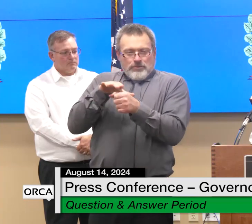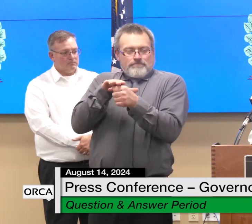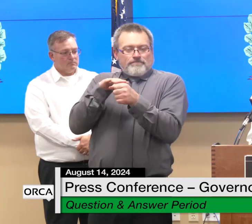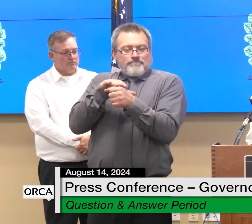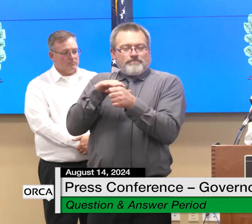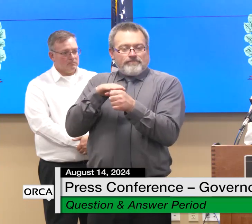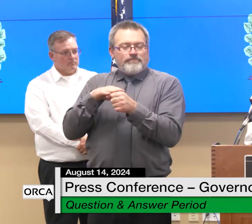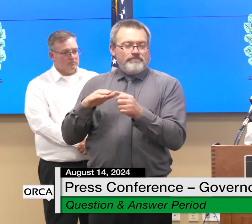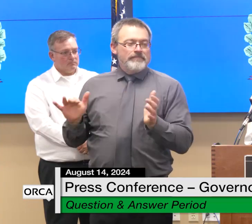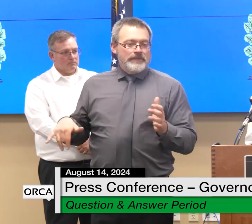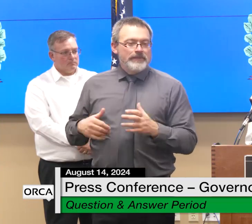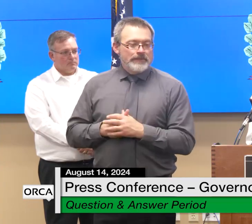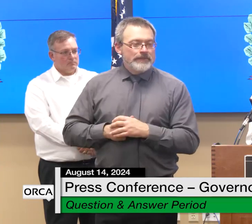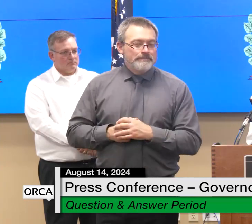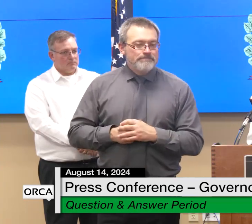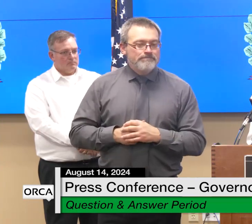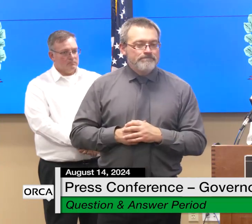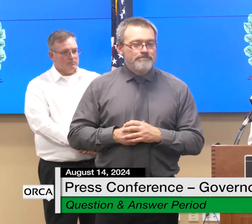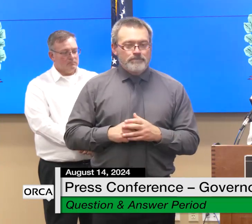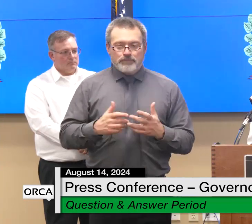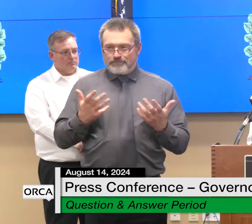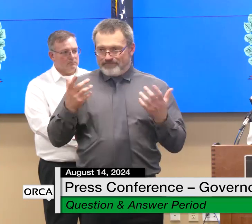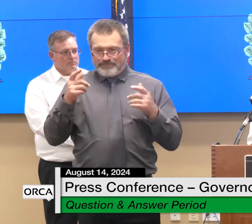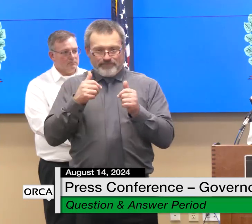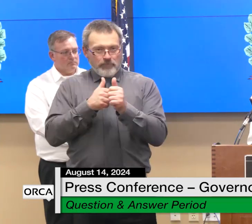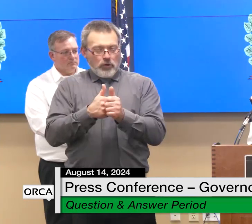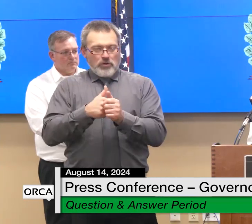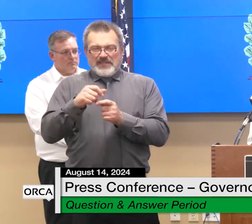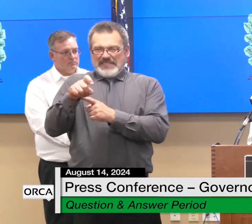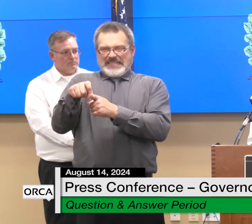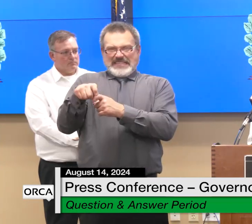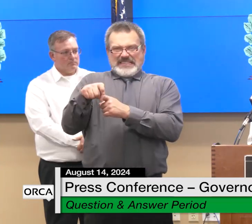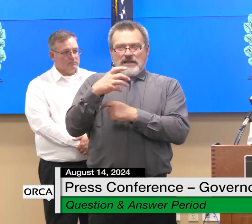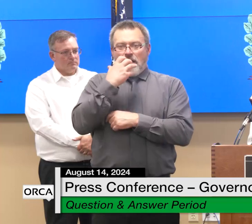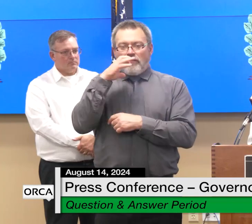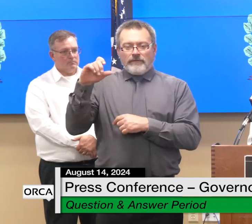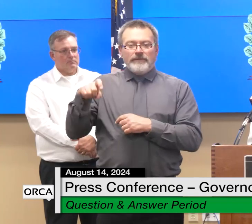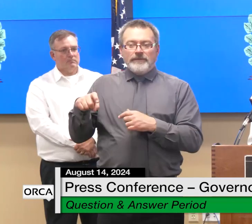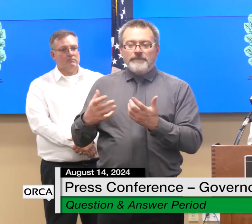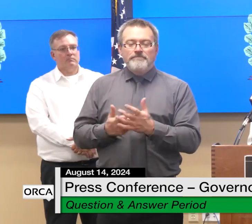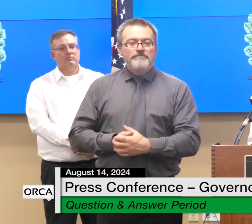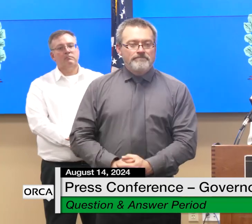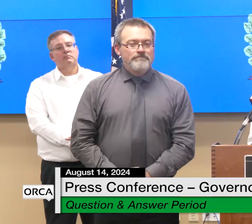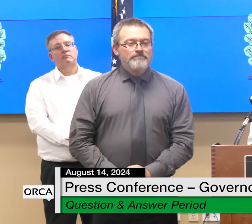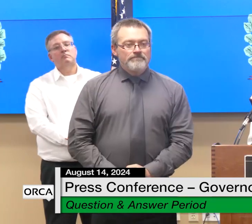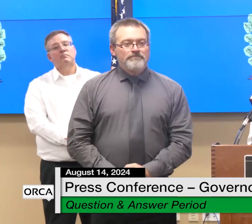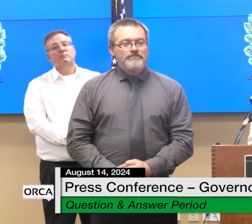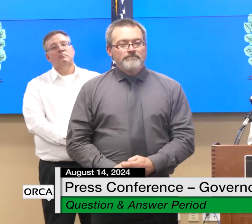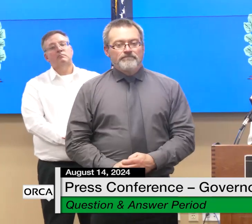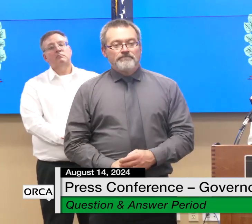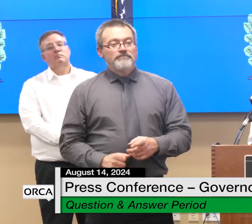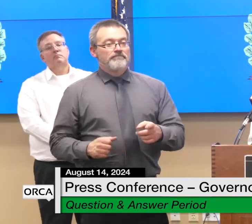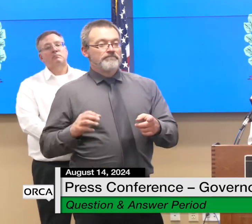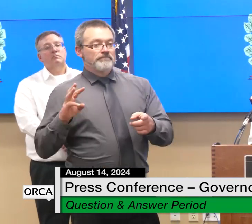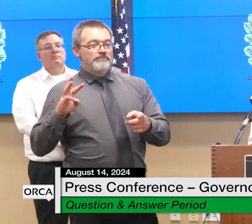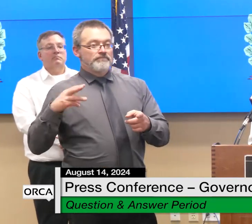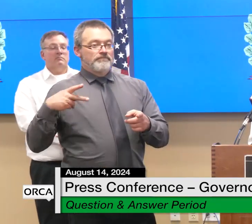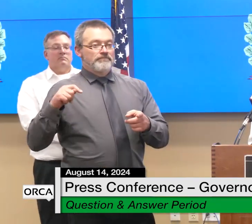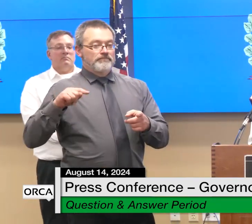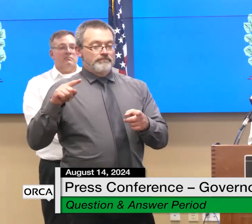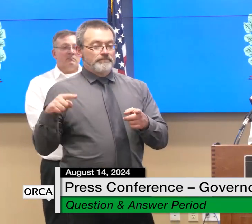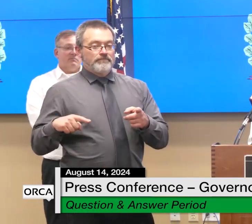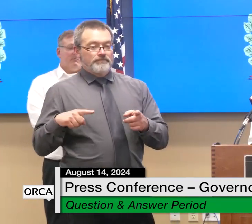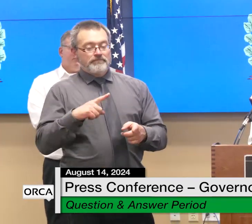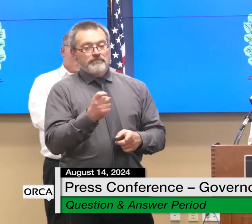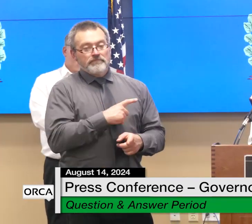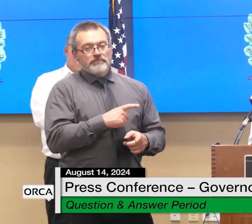is different for different geographical areas. This might be a better question for, say, the Department of Tourism,